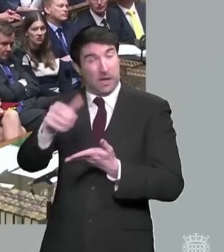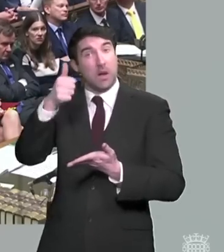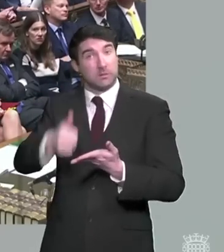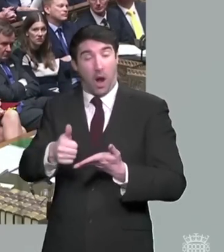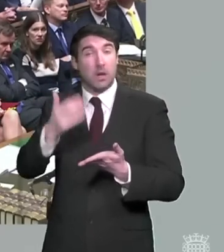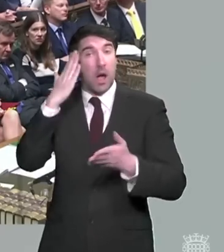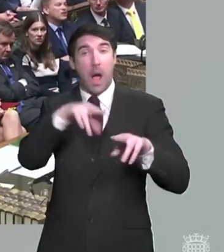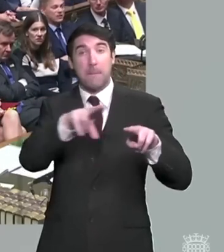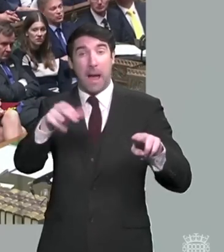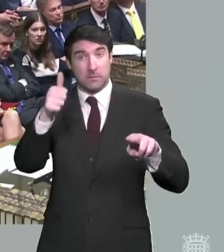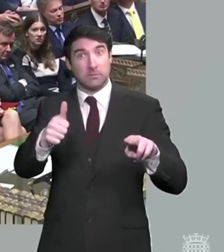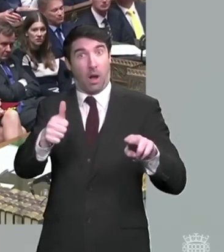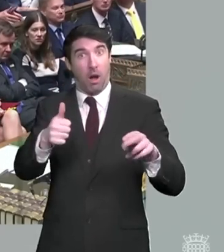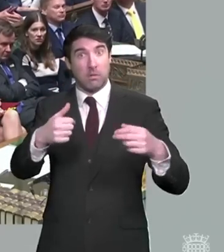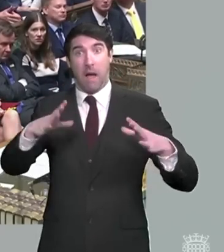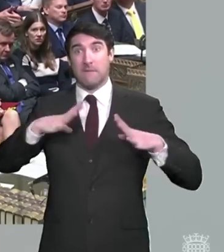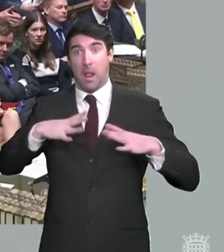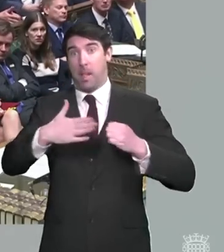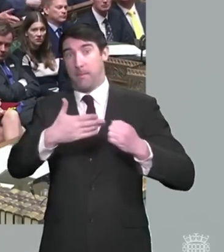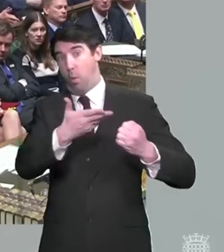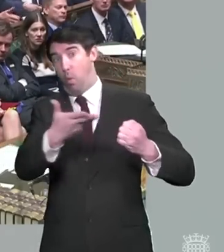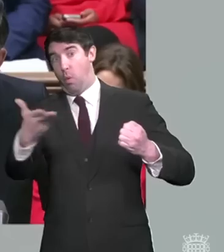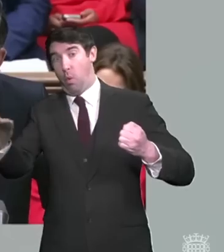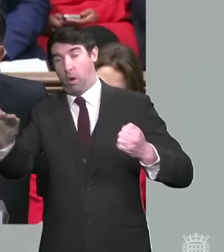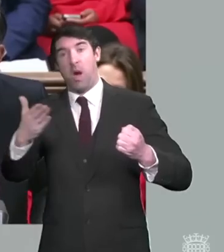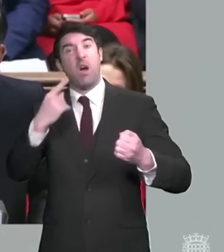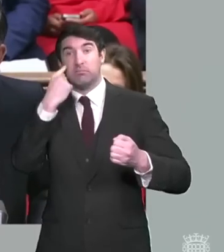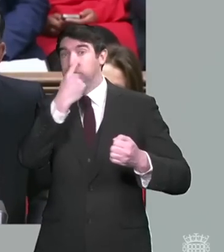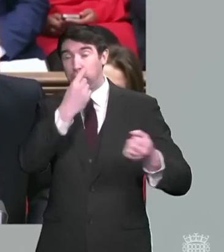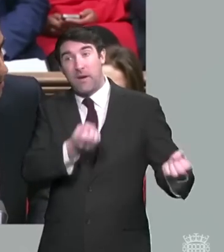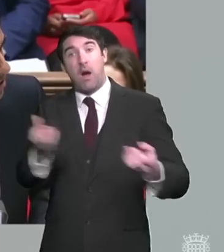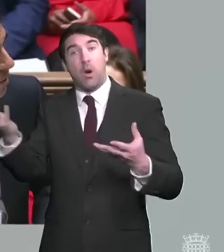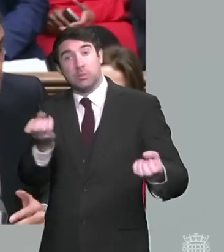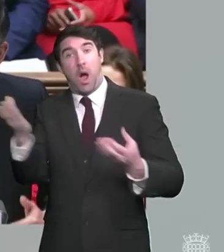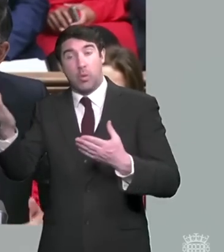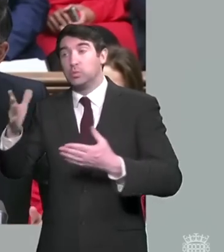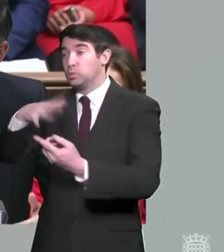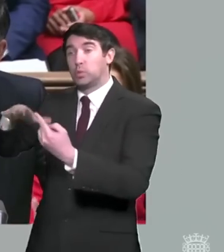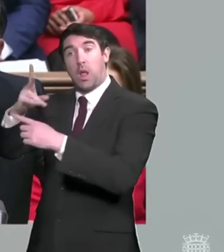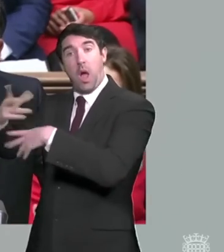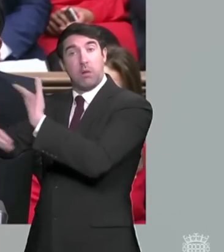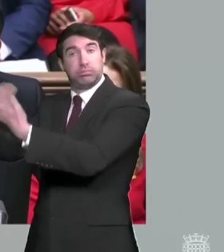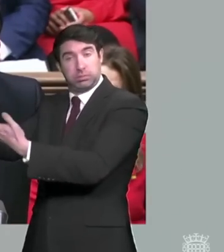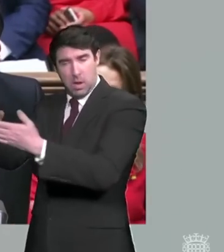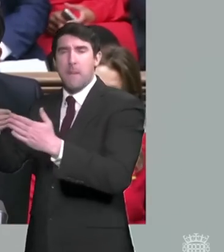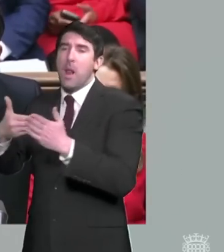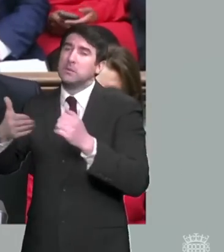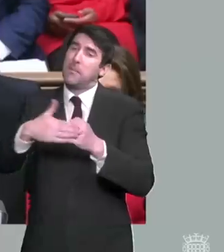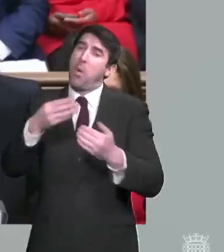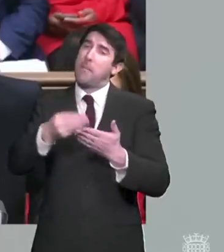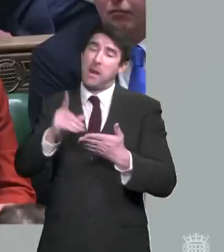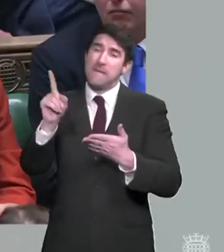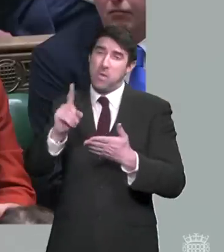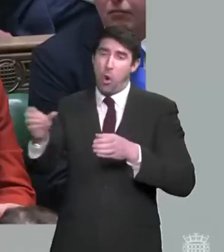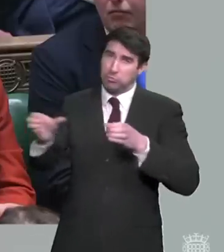easing the burdens in our A&E departments, and that comes on top of the money that we've invested to improve training, recruitment and development of